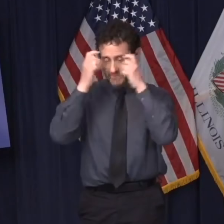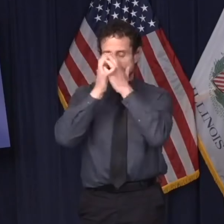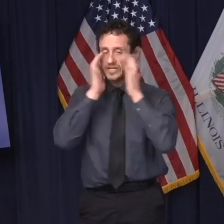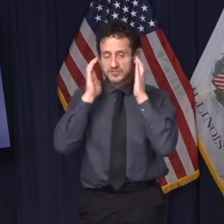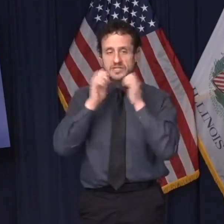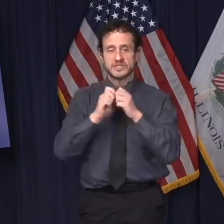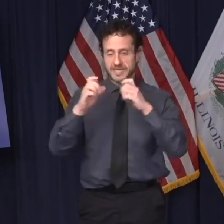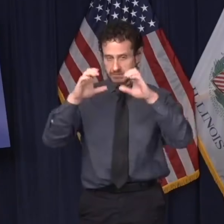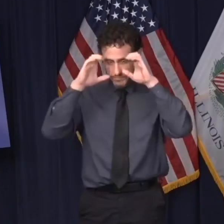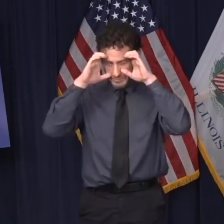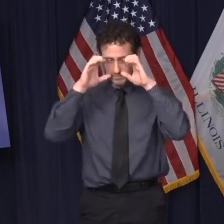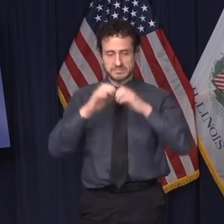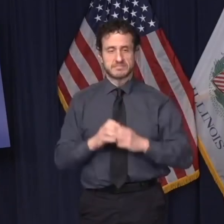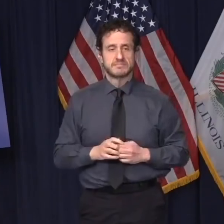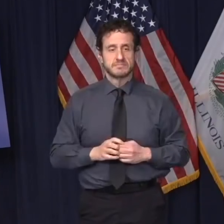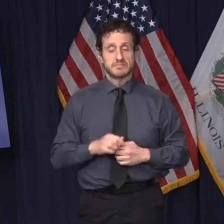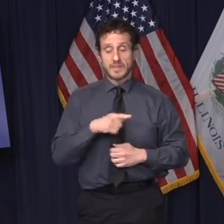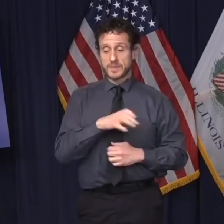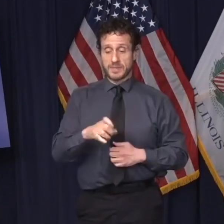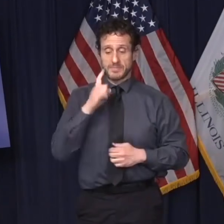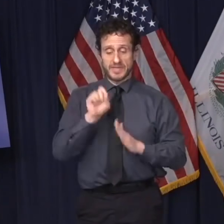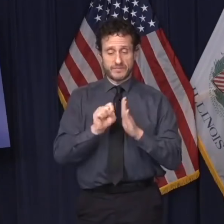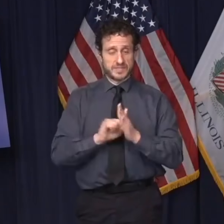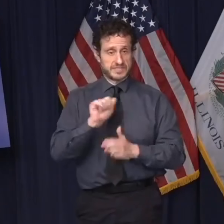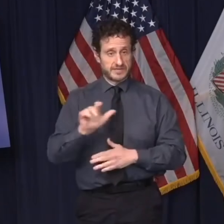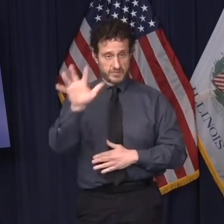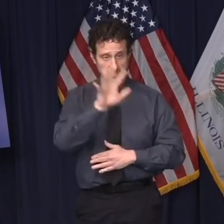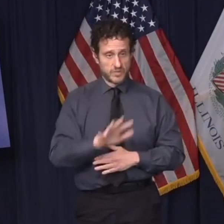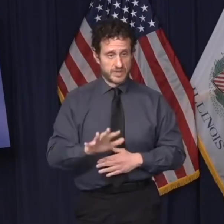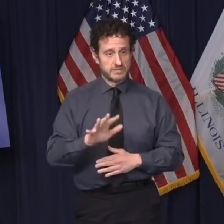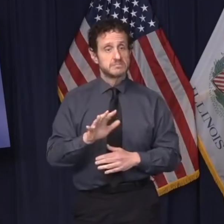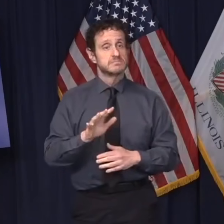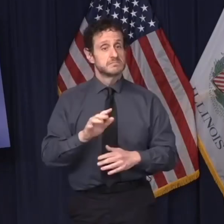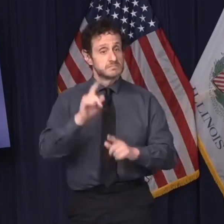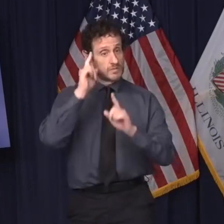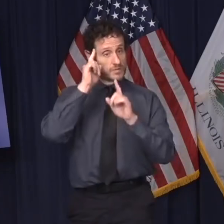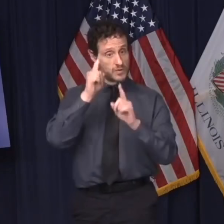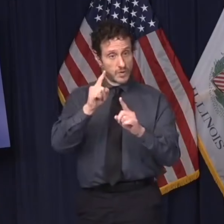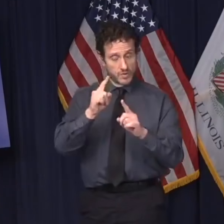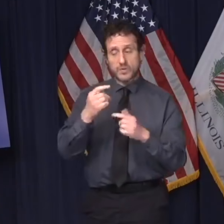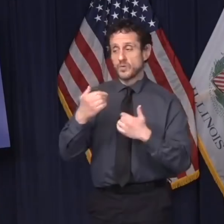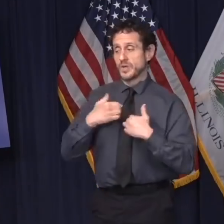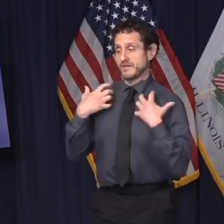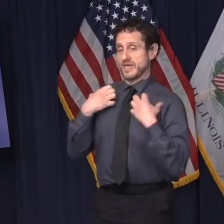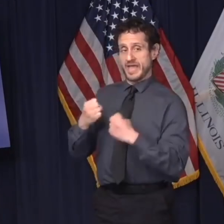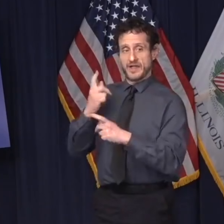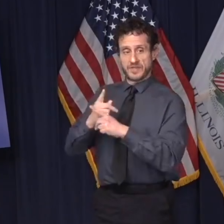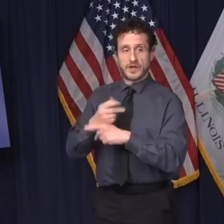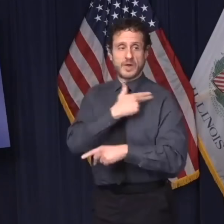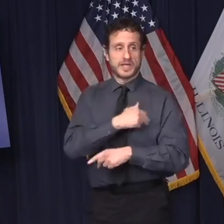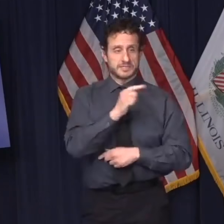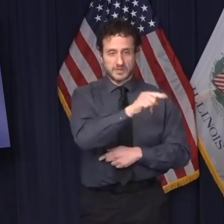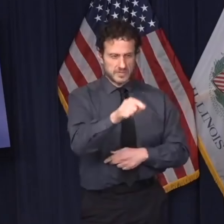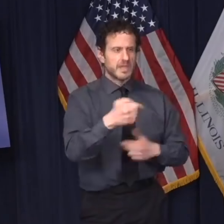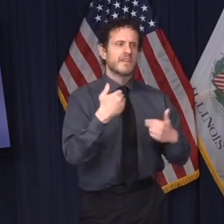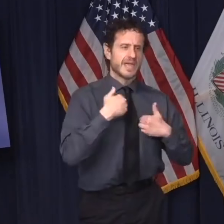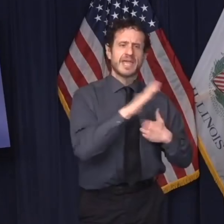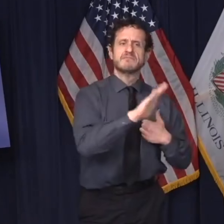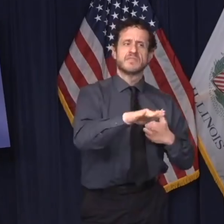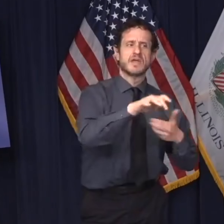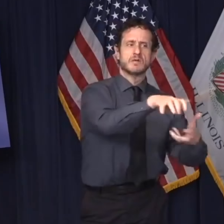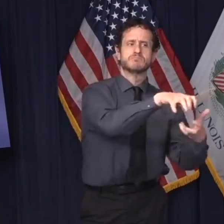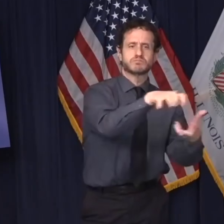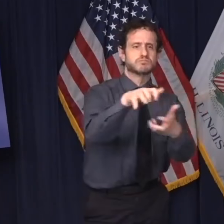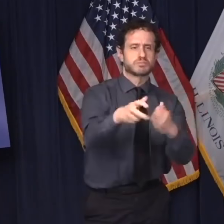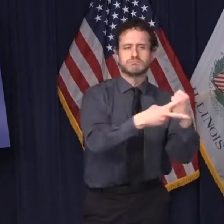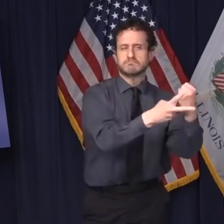of the PPE at the state level is meant to supplement the stock at our healthcare facilities and other frontline organizations